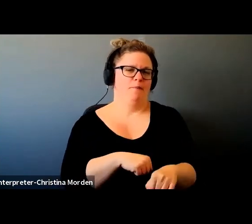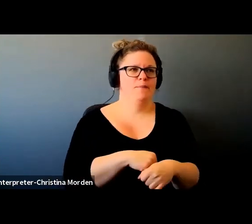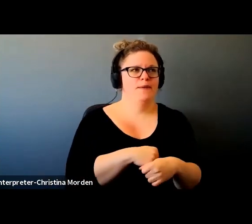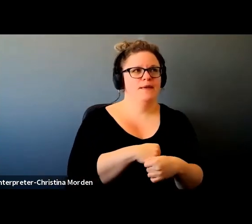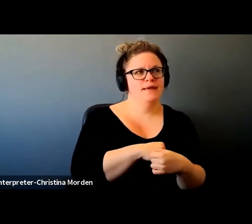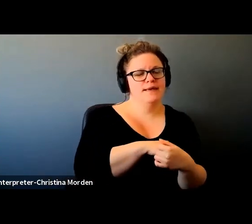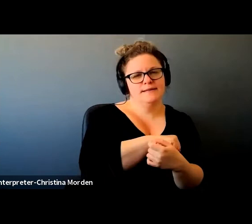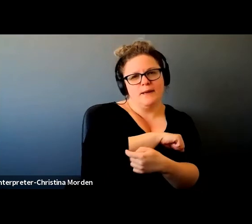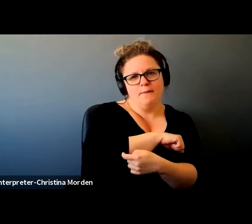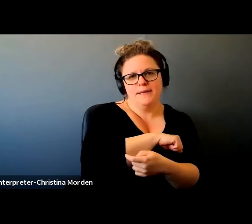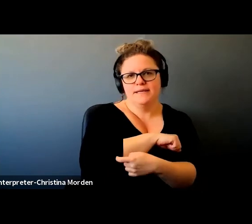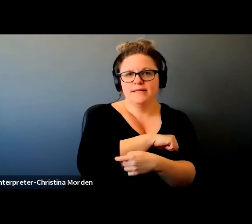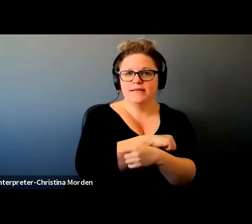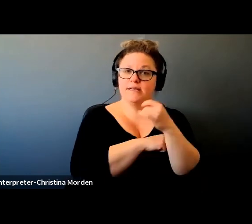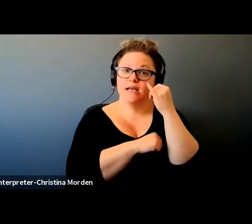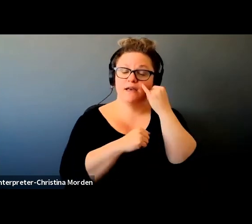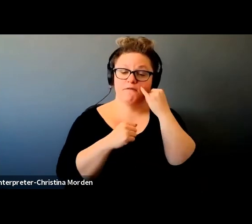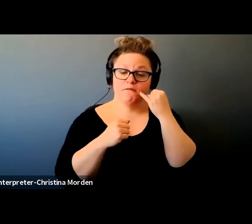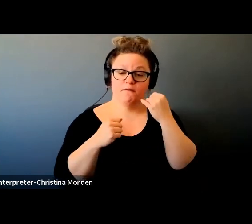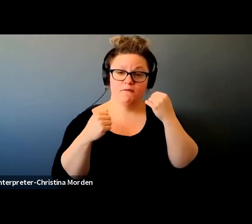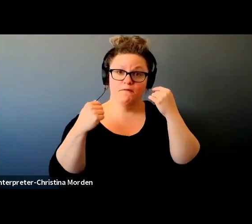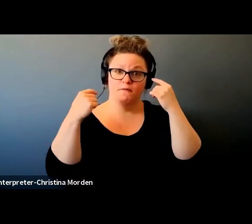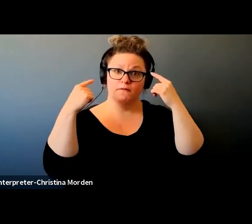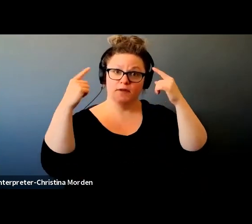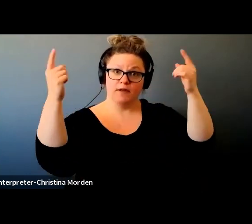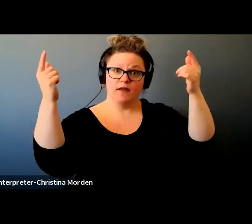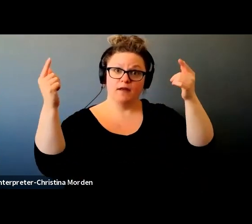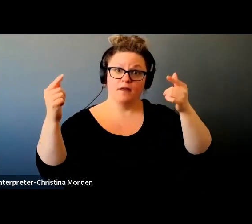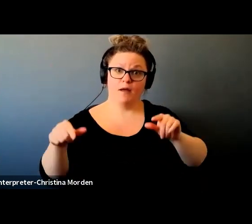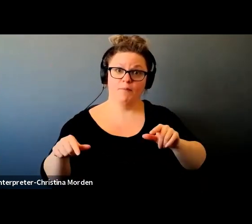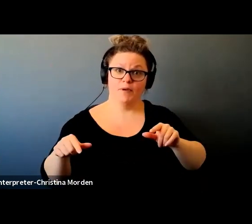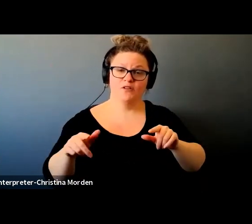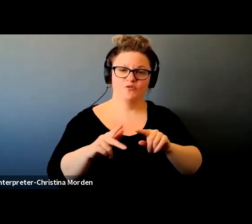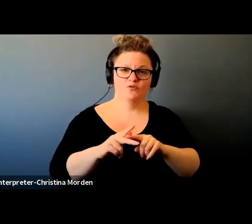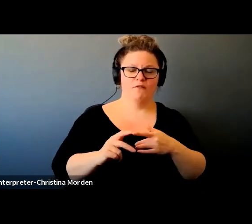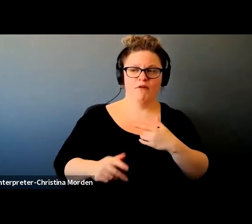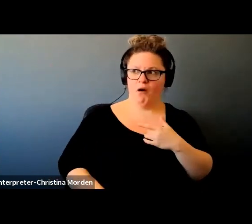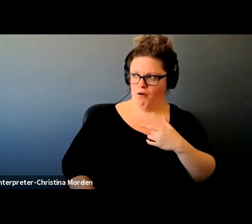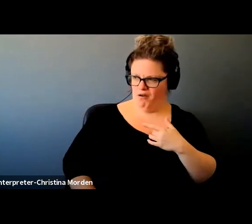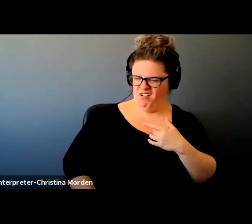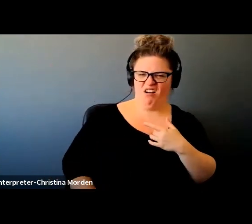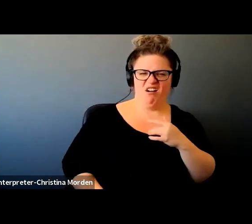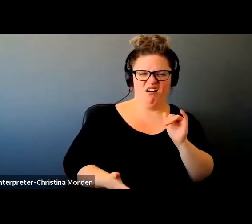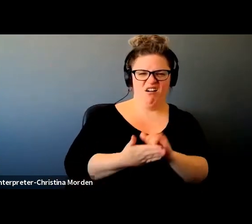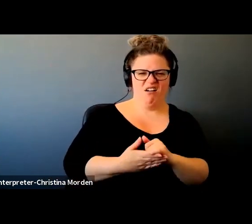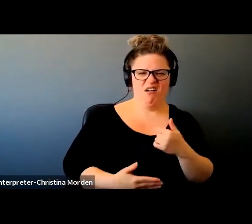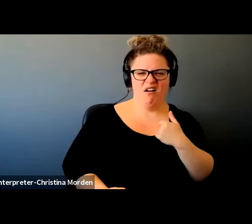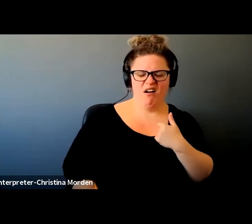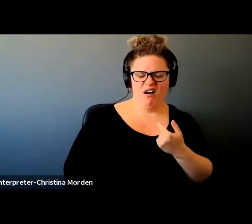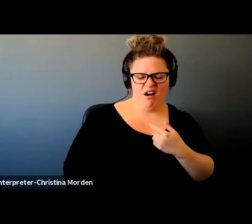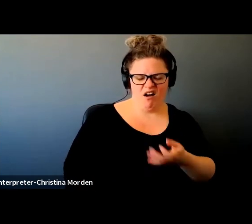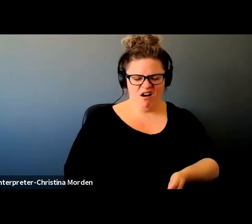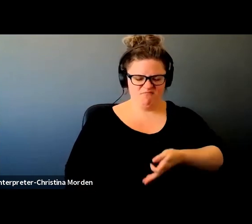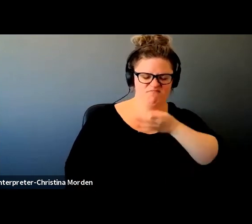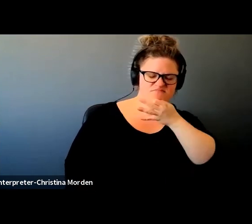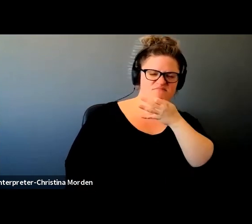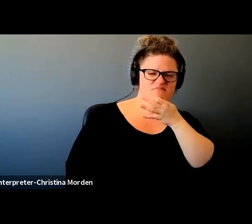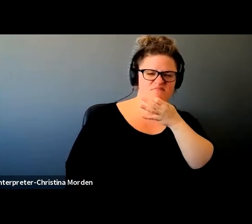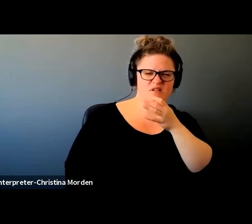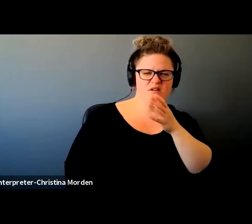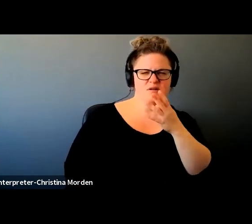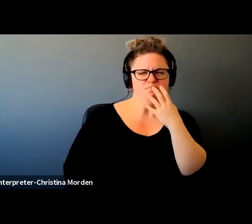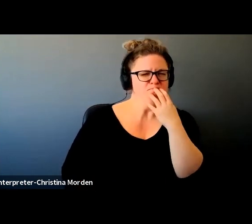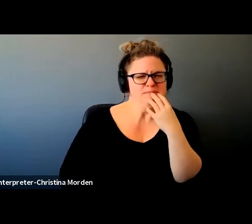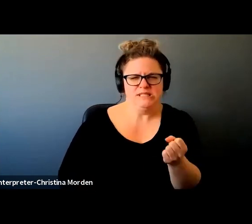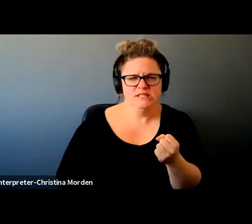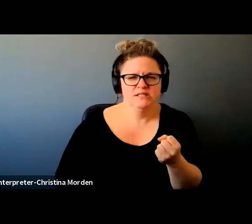moderate success, to sort of start believing your own bullshit. And I personally think that that's fatal to the